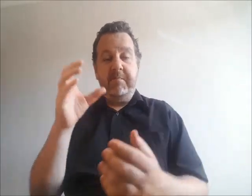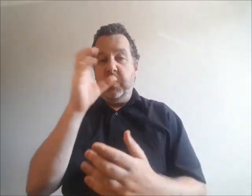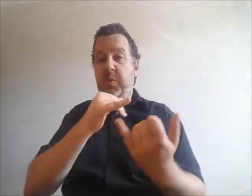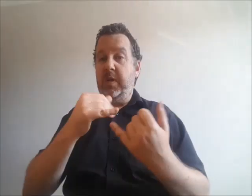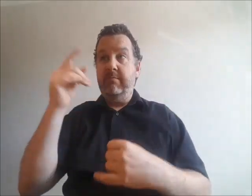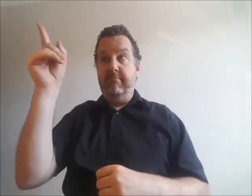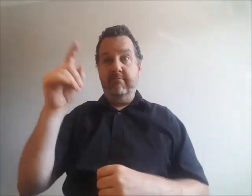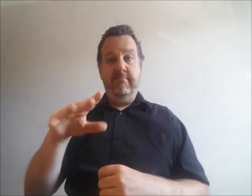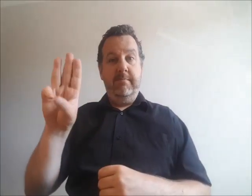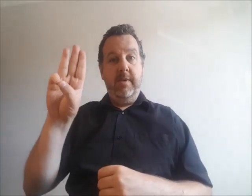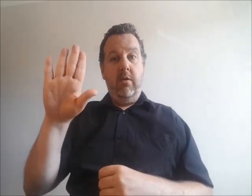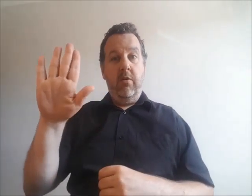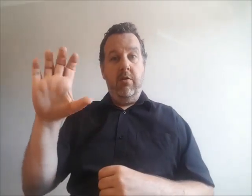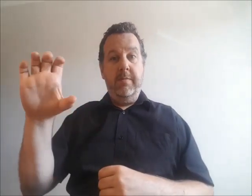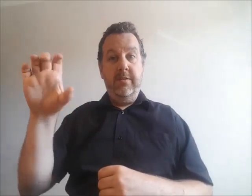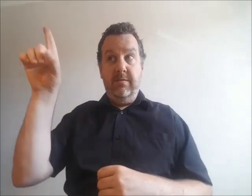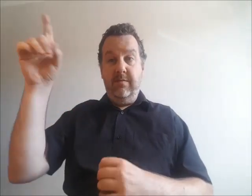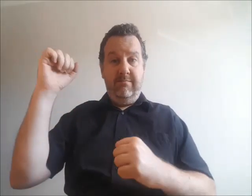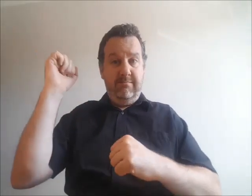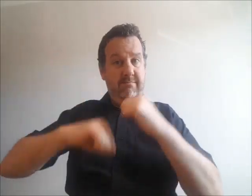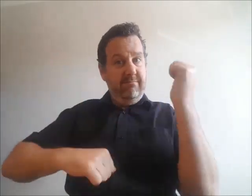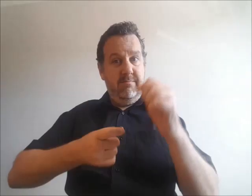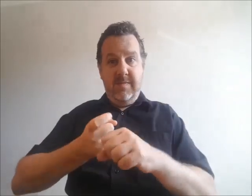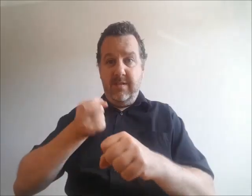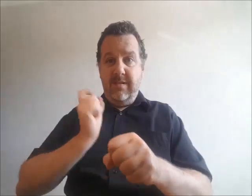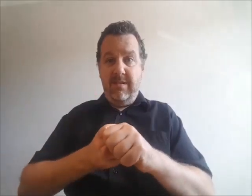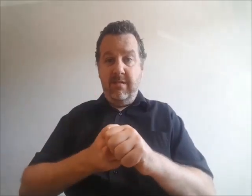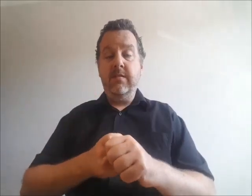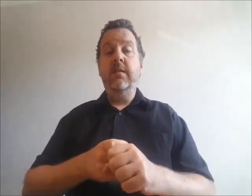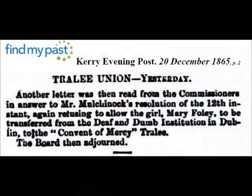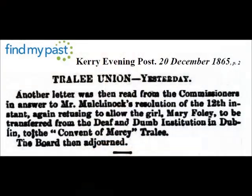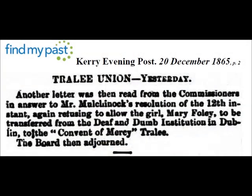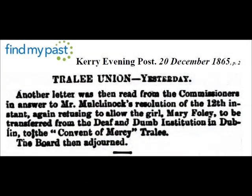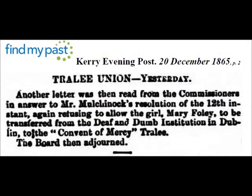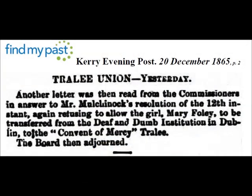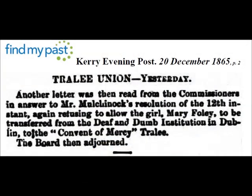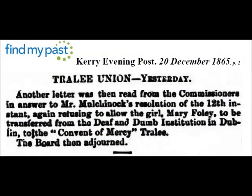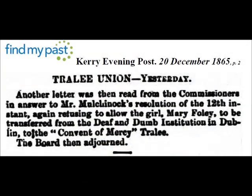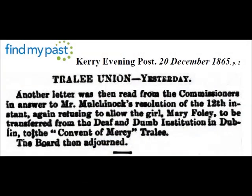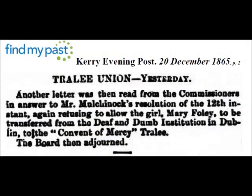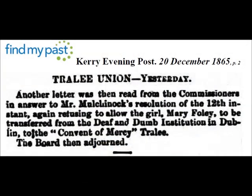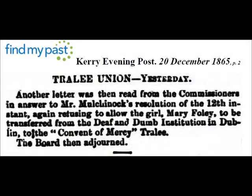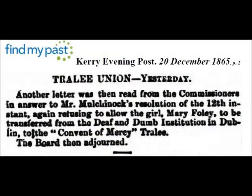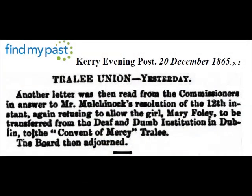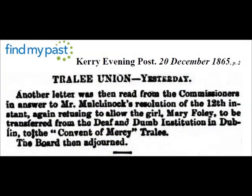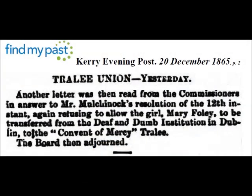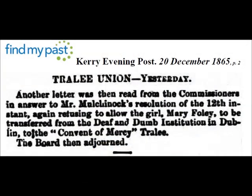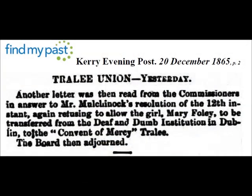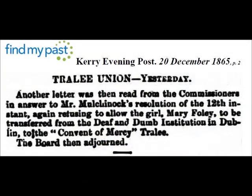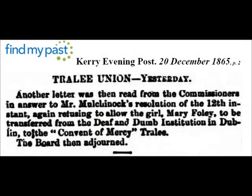the school, and again, they refused. It looks like they had their mind set on not approving the school for this purpose.